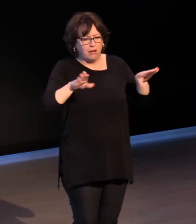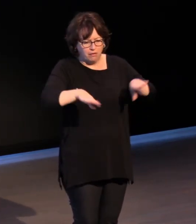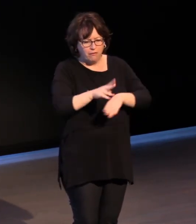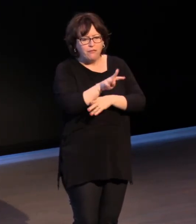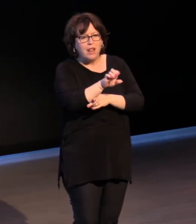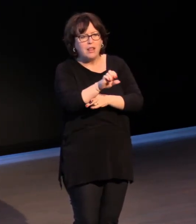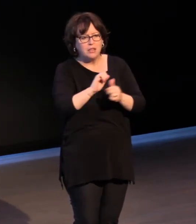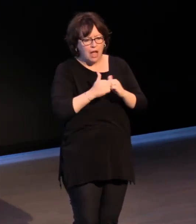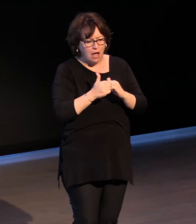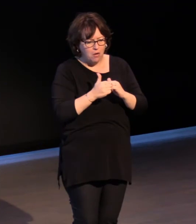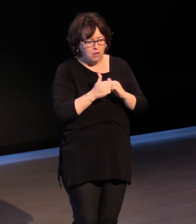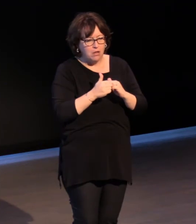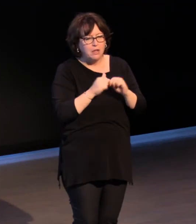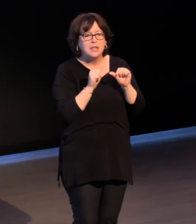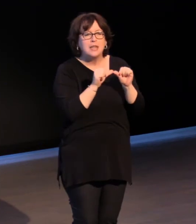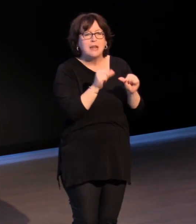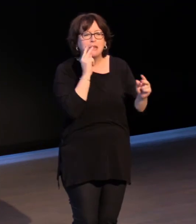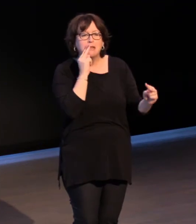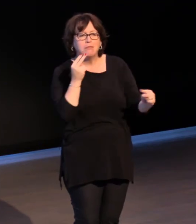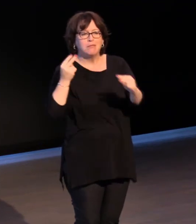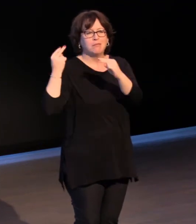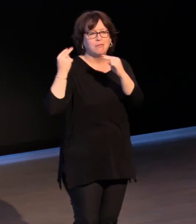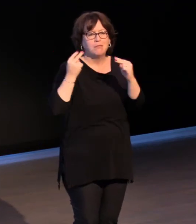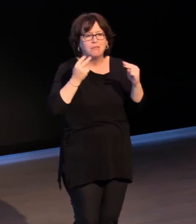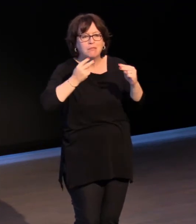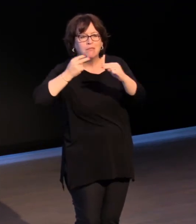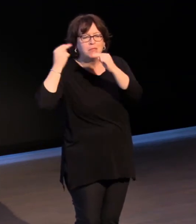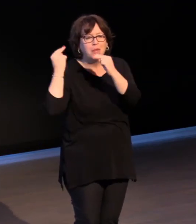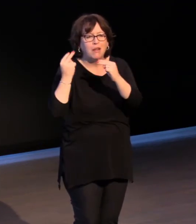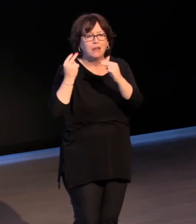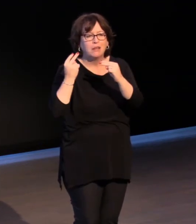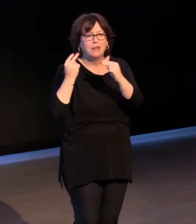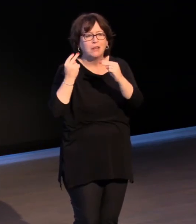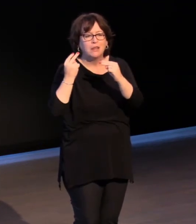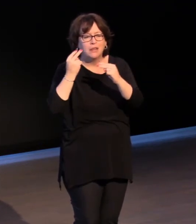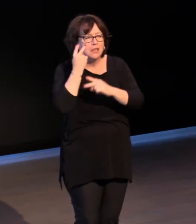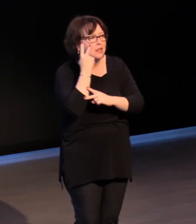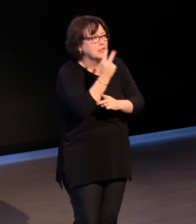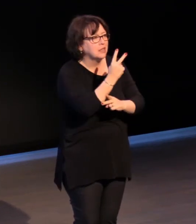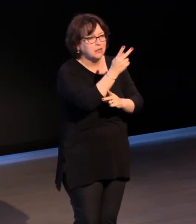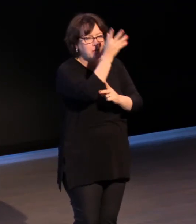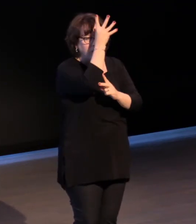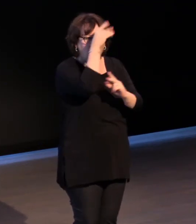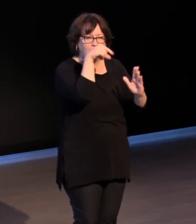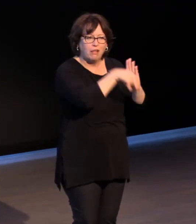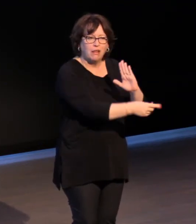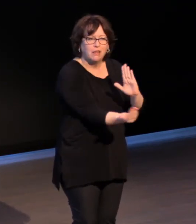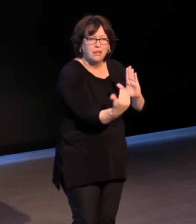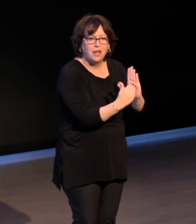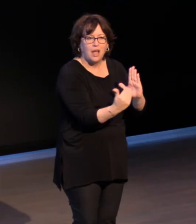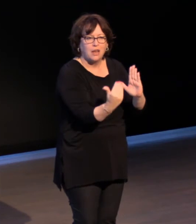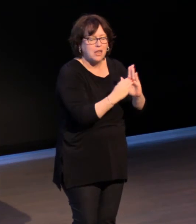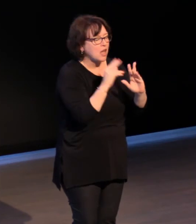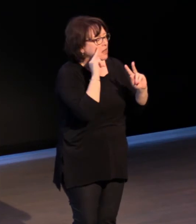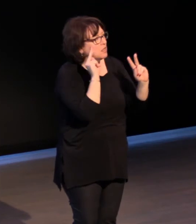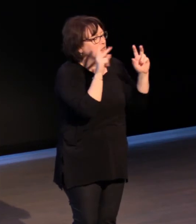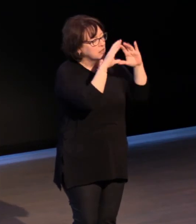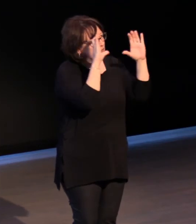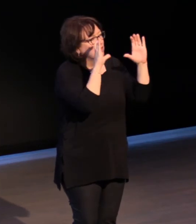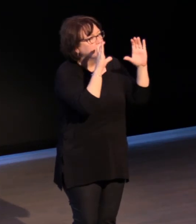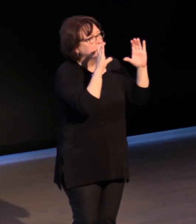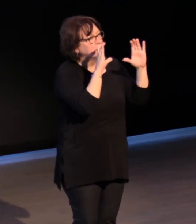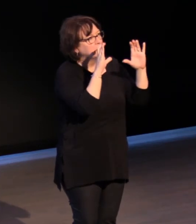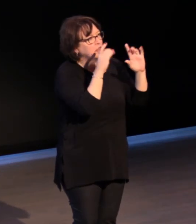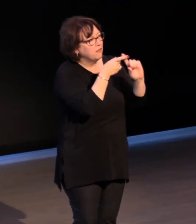I kept going back to the place where my father was killed. And